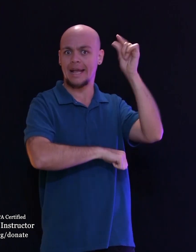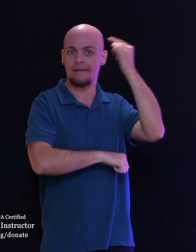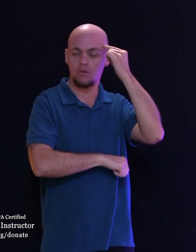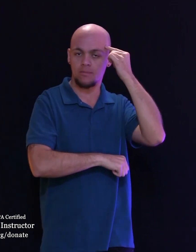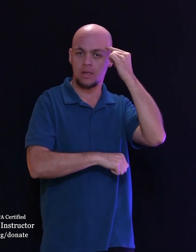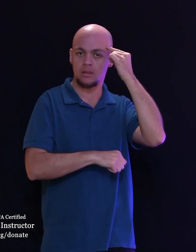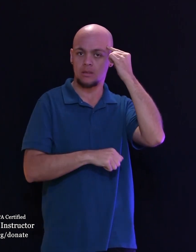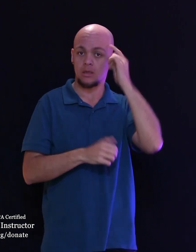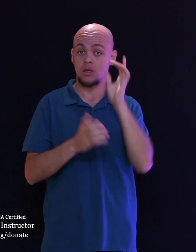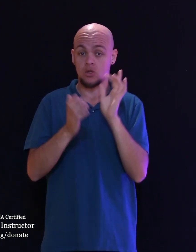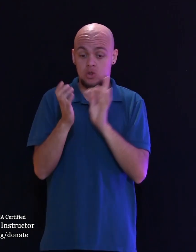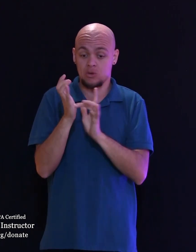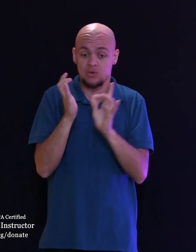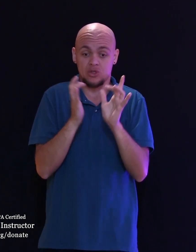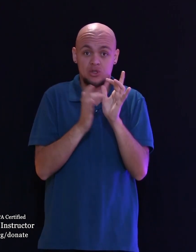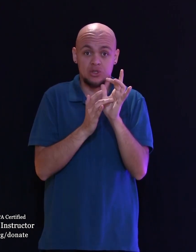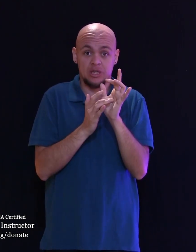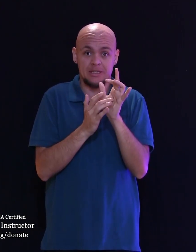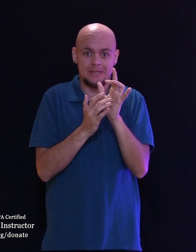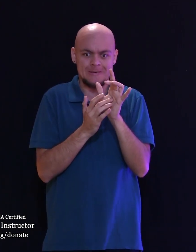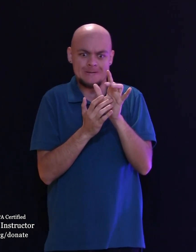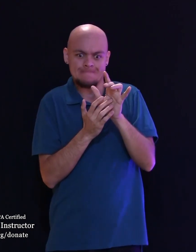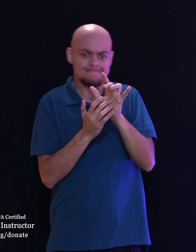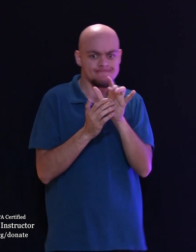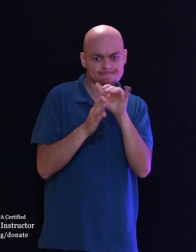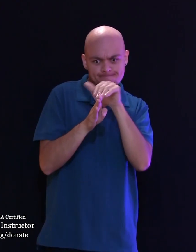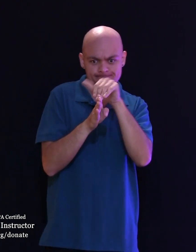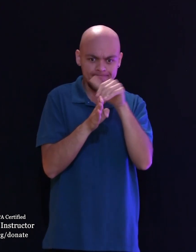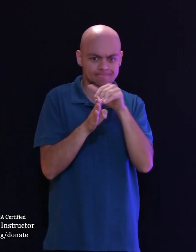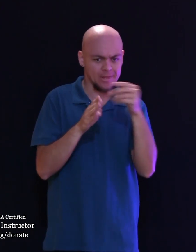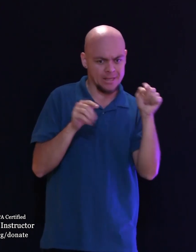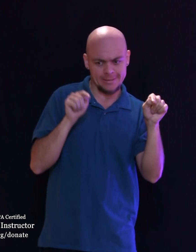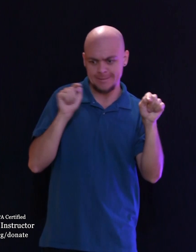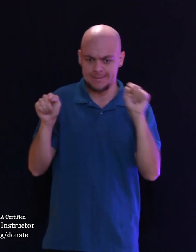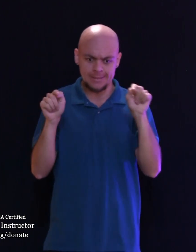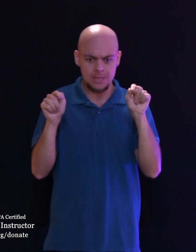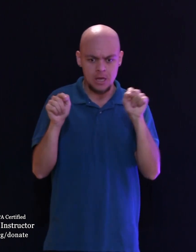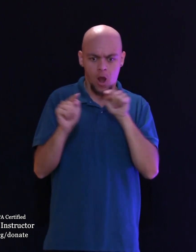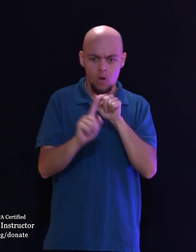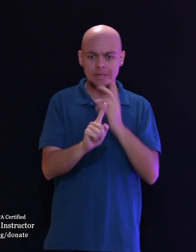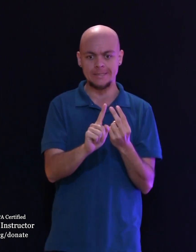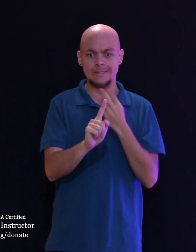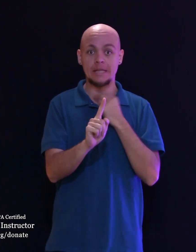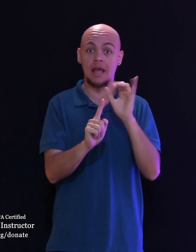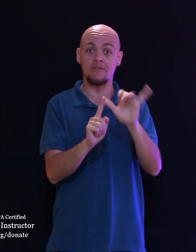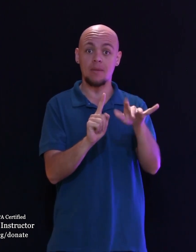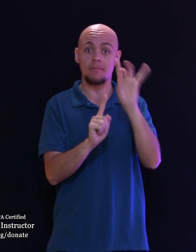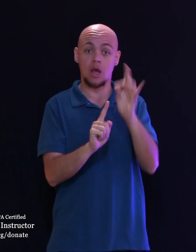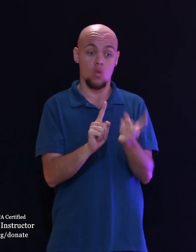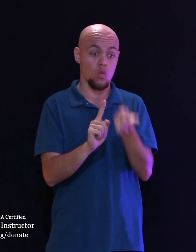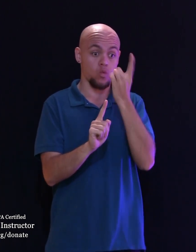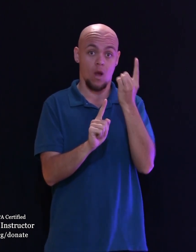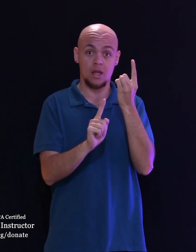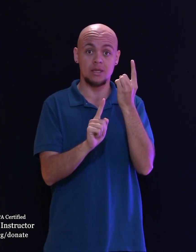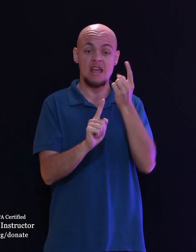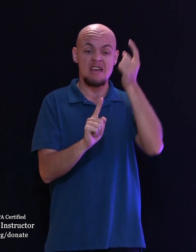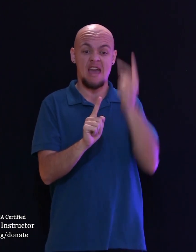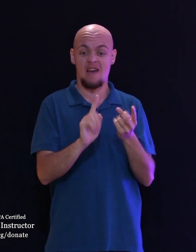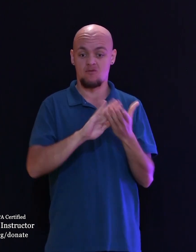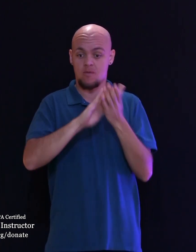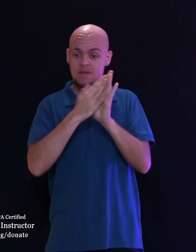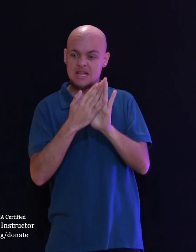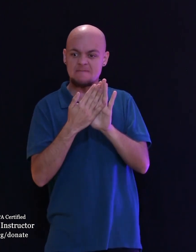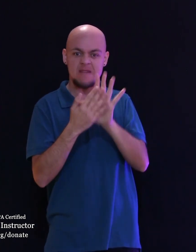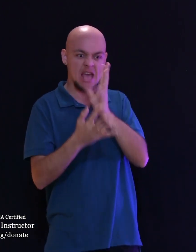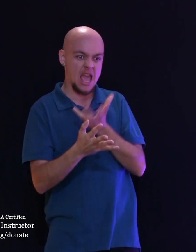going to stick Jesus. We're going to trap him between these two groups, between the Herodians and the zealots. If he picks one side, half the crowd will turn against